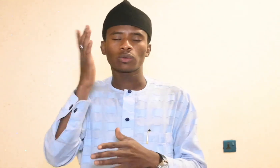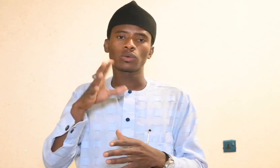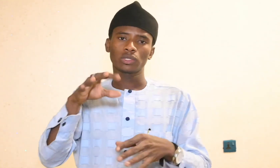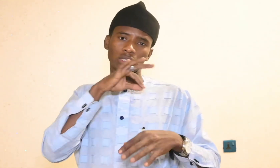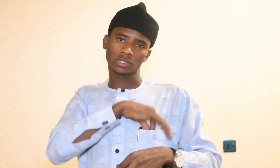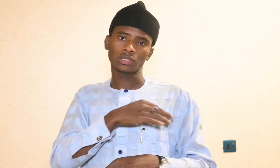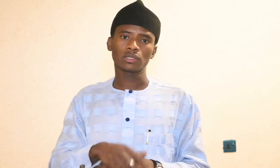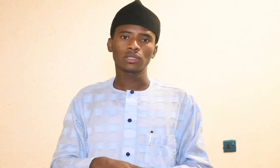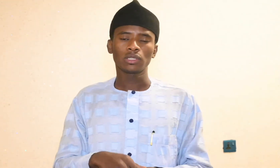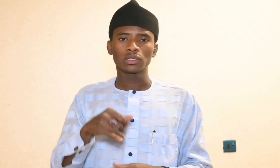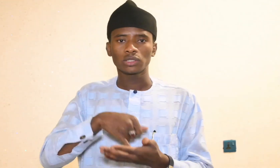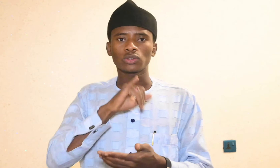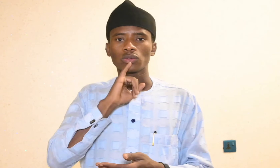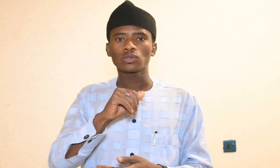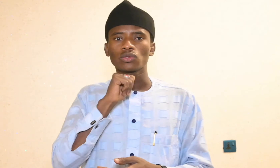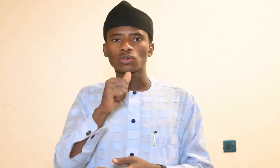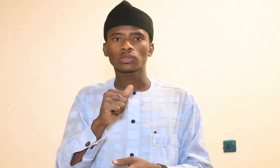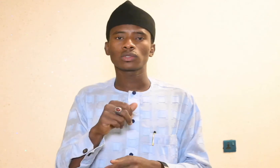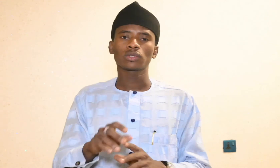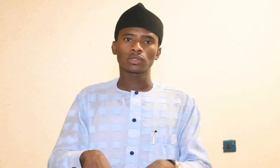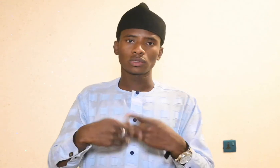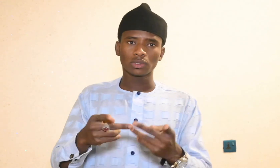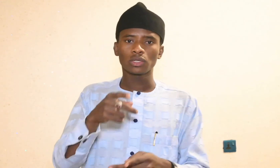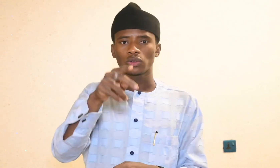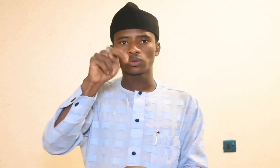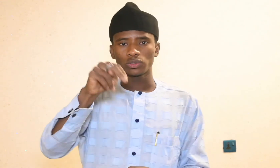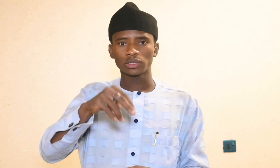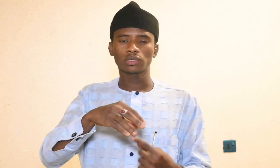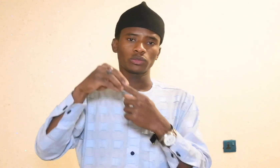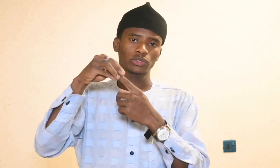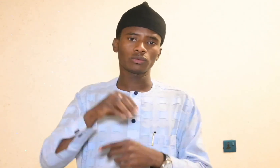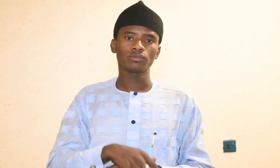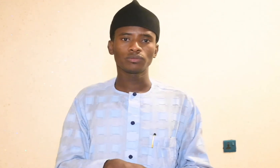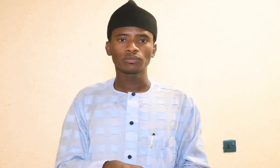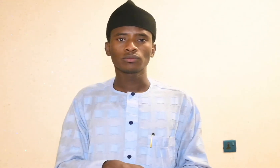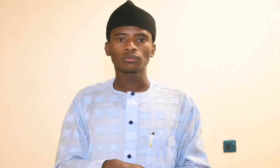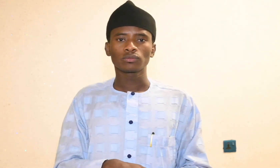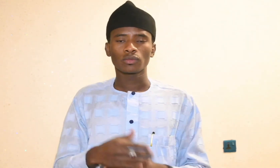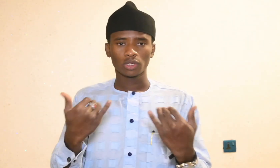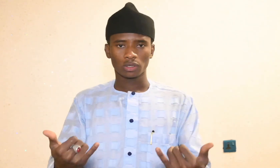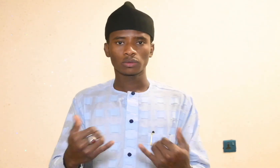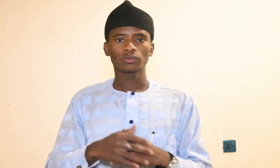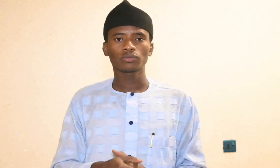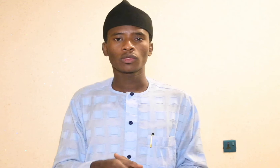track to a career. You need patience. Now, if you want to